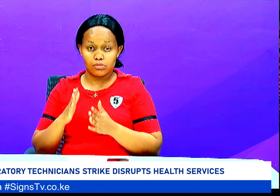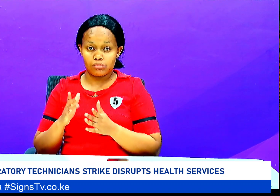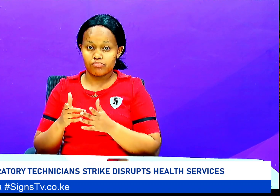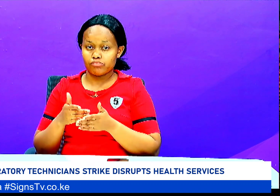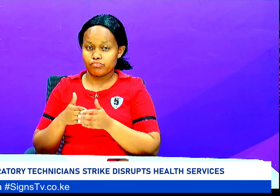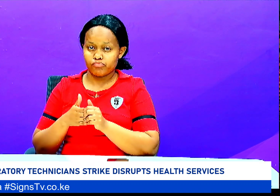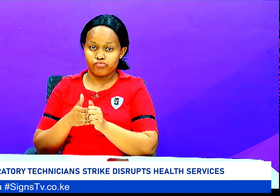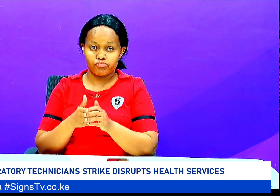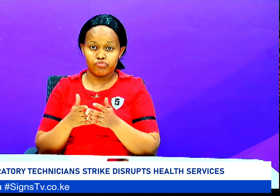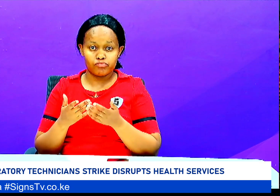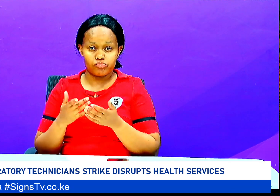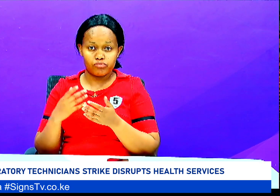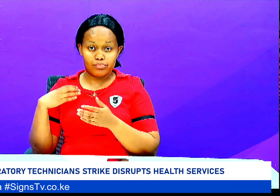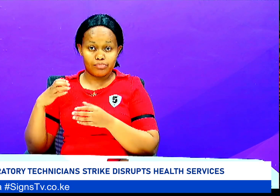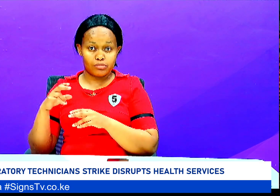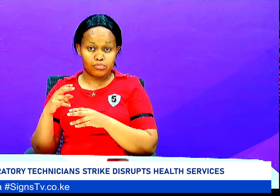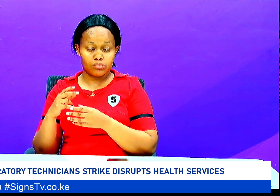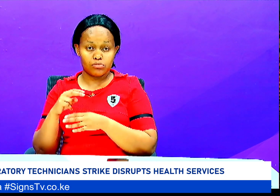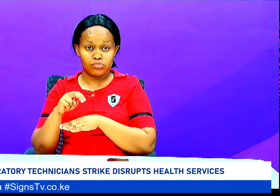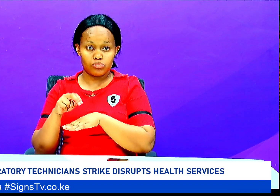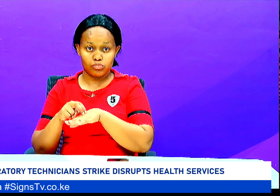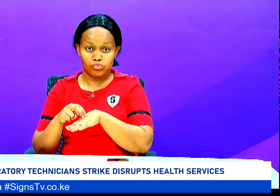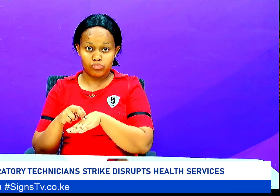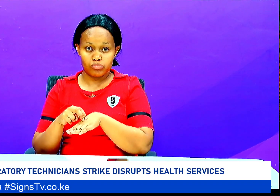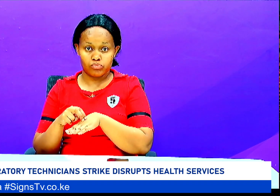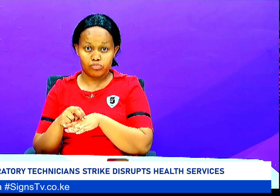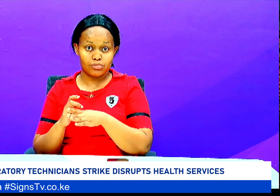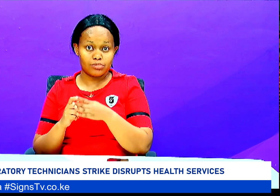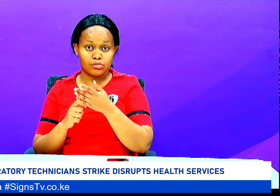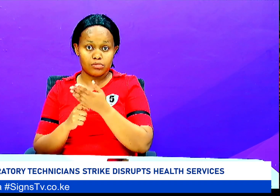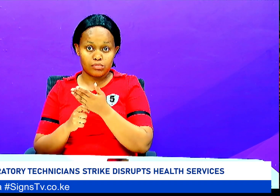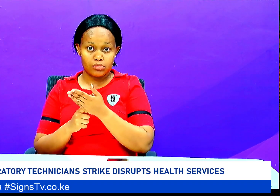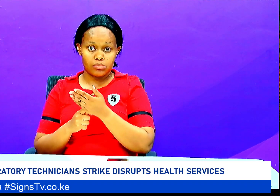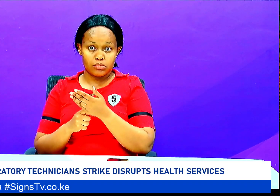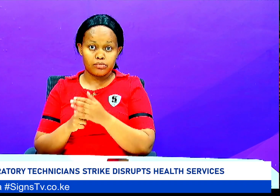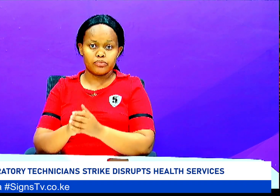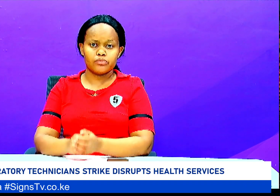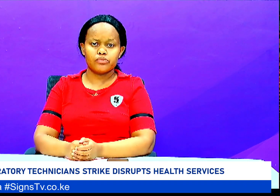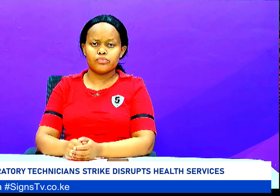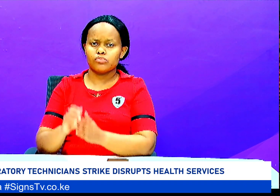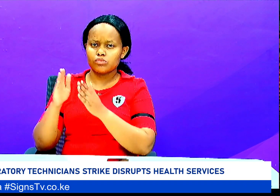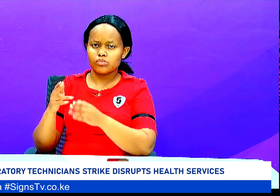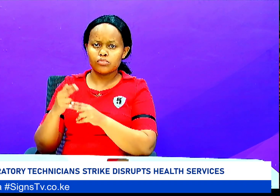disrupted today following a strike by laboratory technicians.